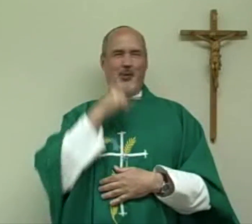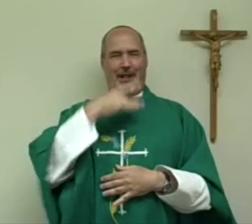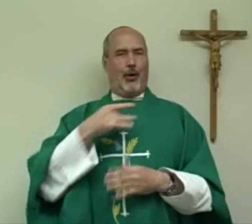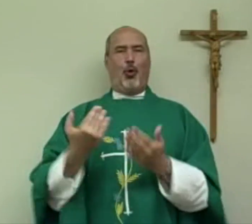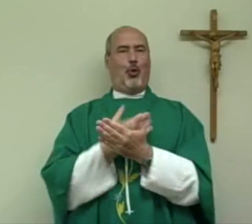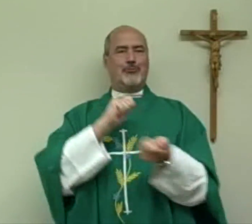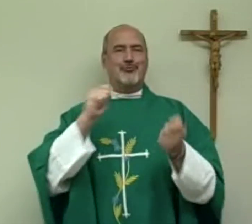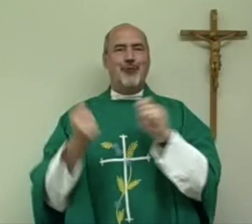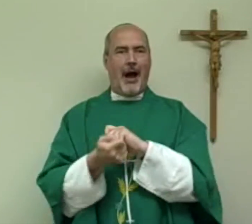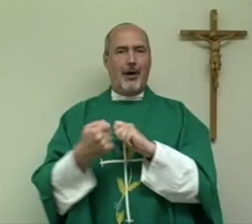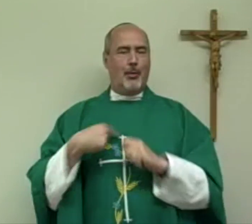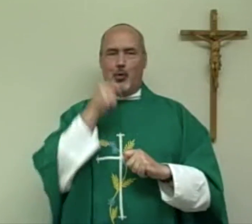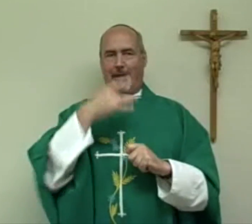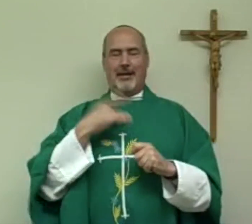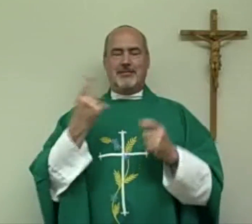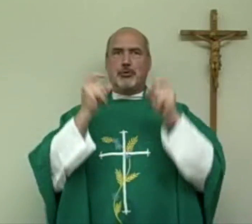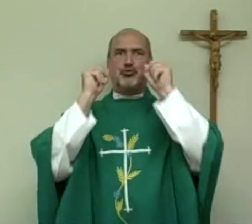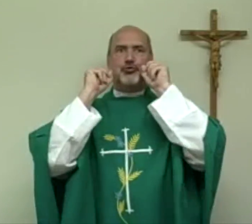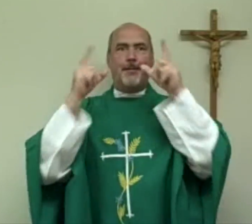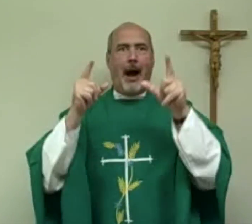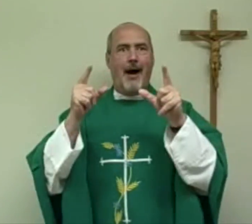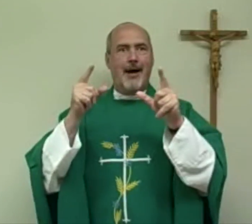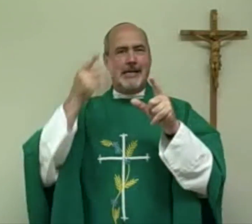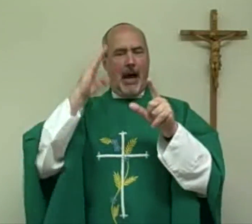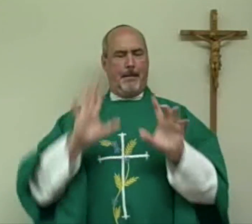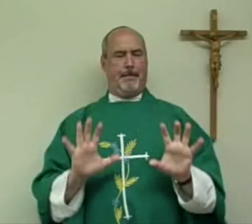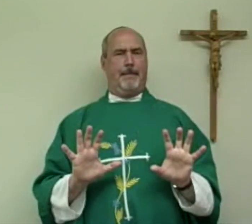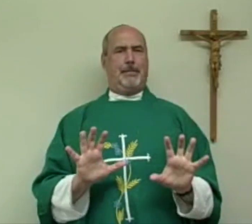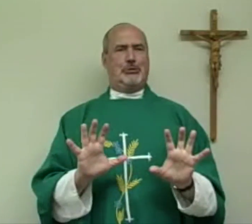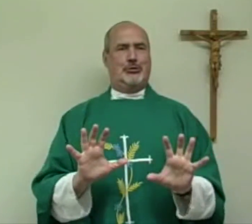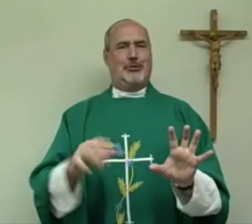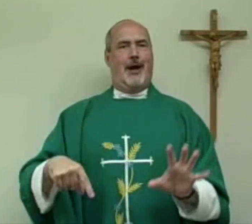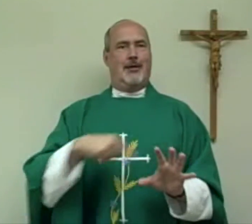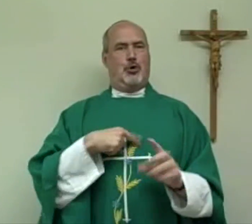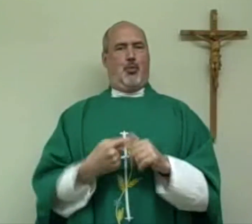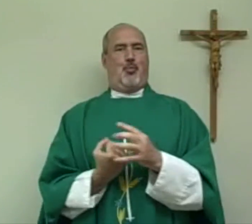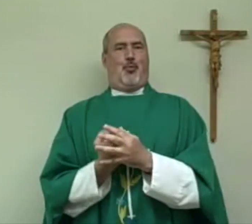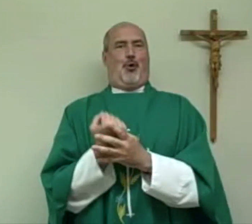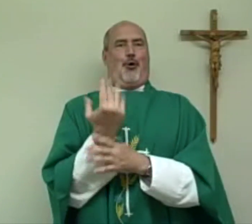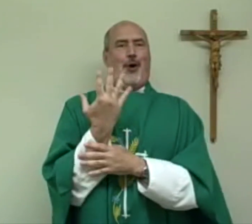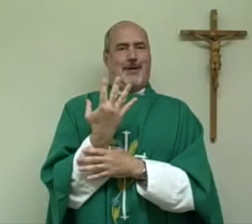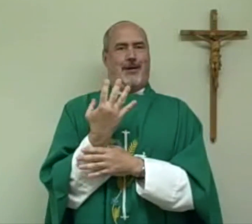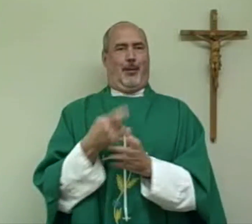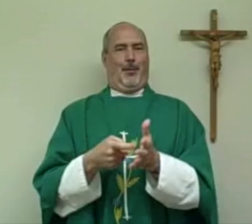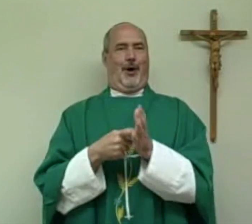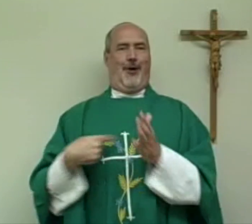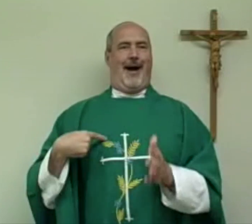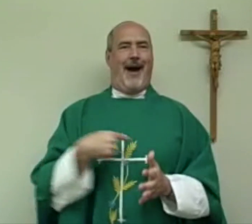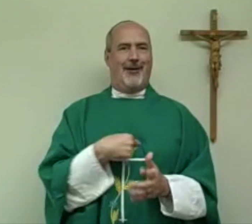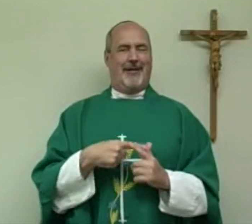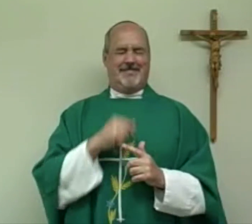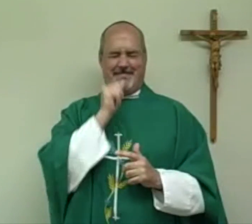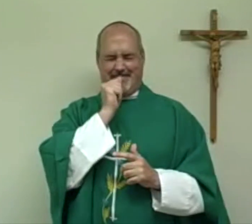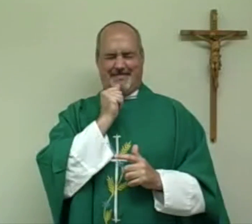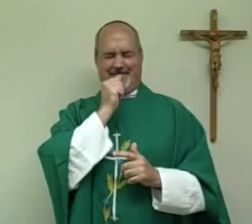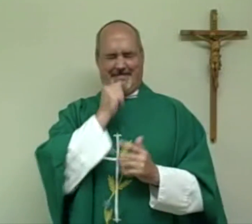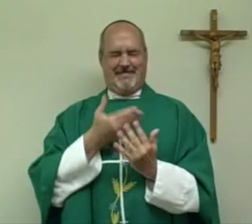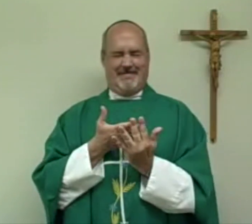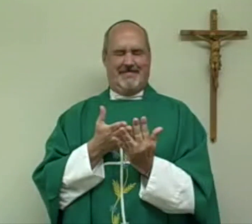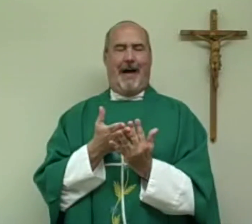obstacles and challenges. And we don't like them because we don't like change, we don't like surprises. But He surprises us and pushes